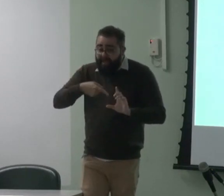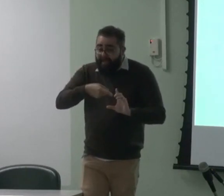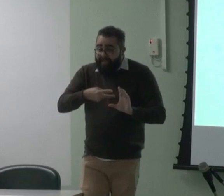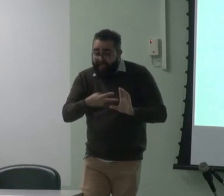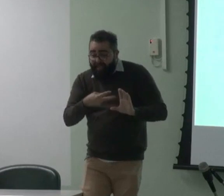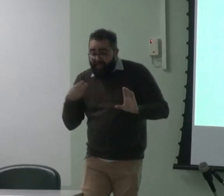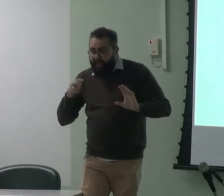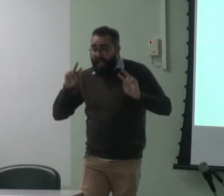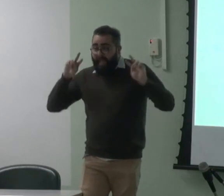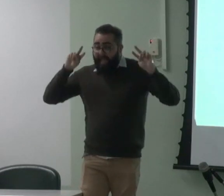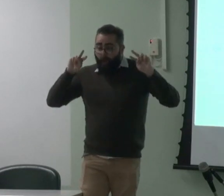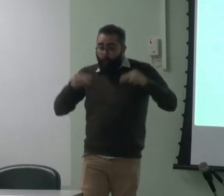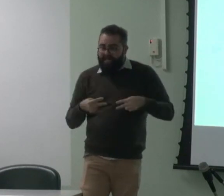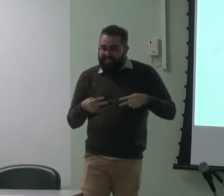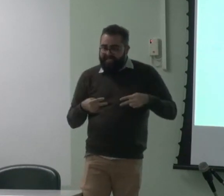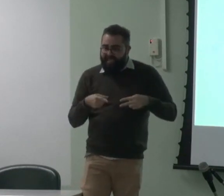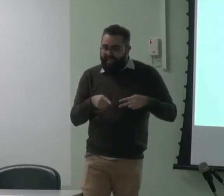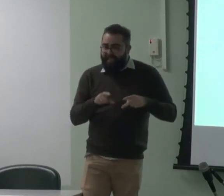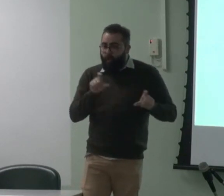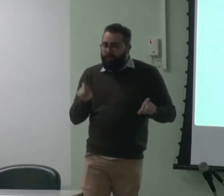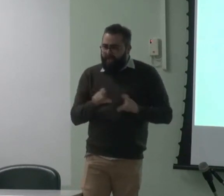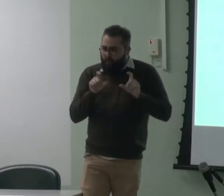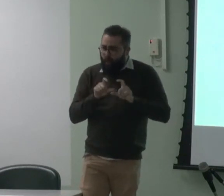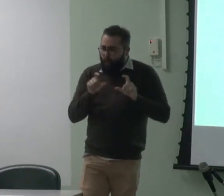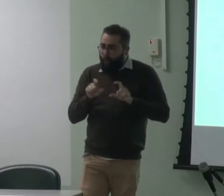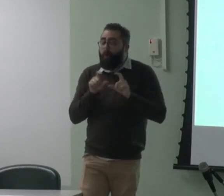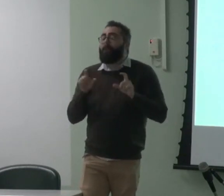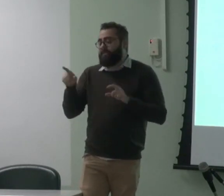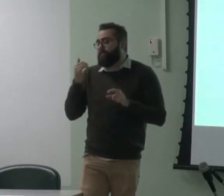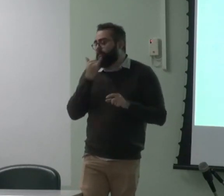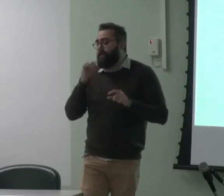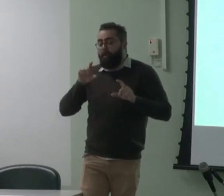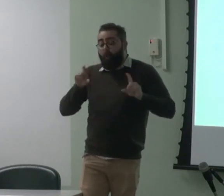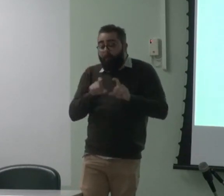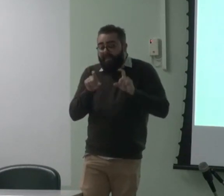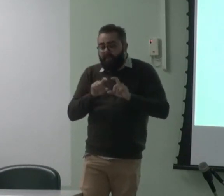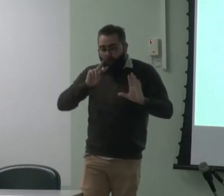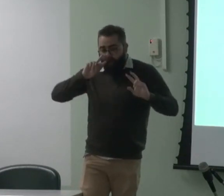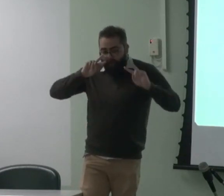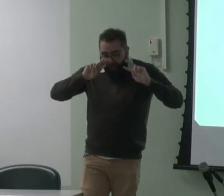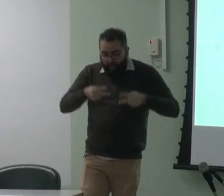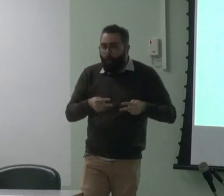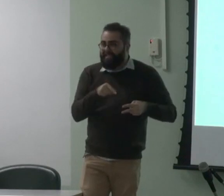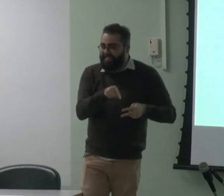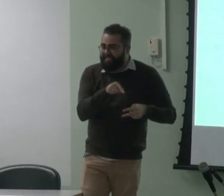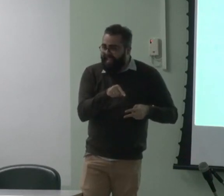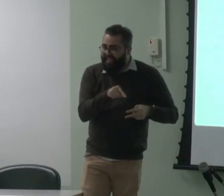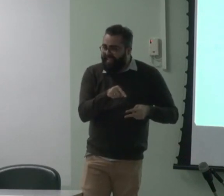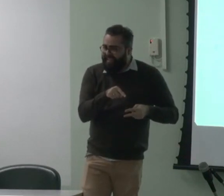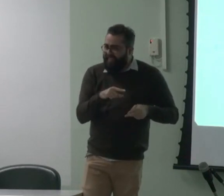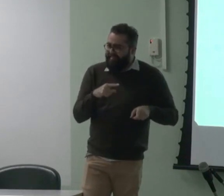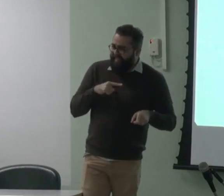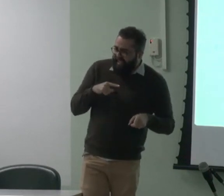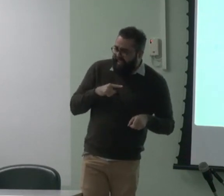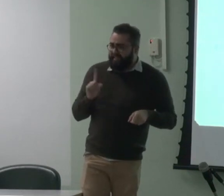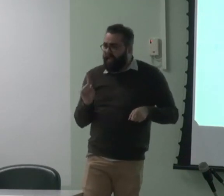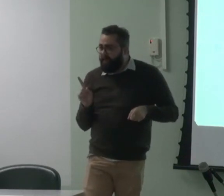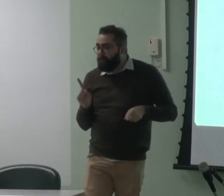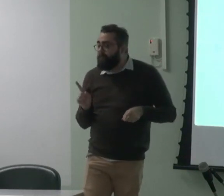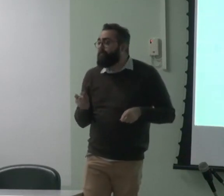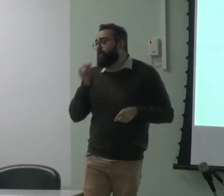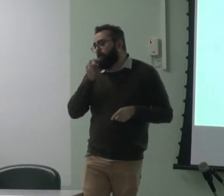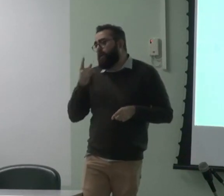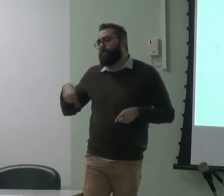as many languages as possible. So these are maybe like common idea behind all